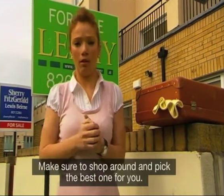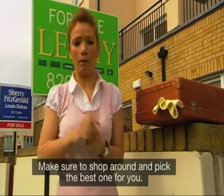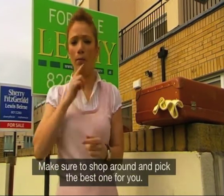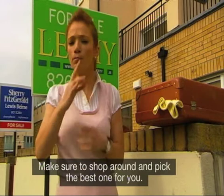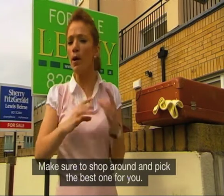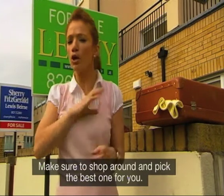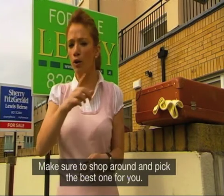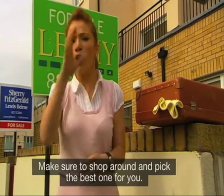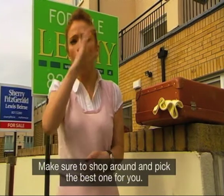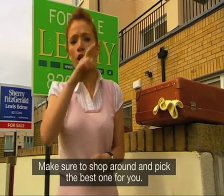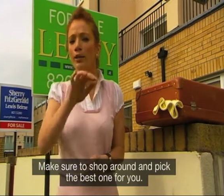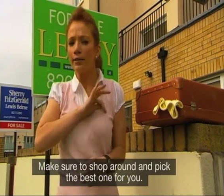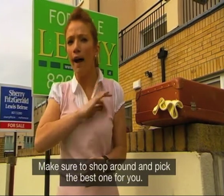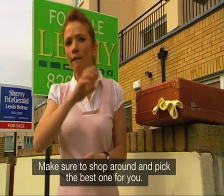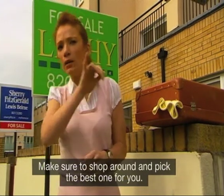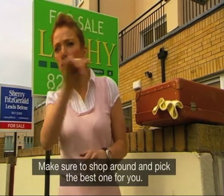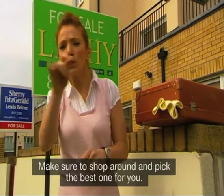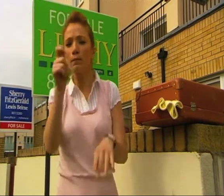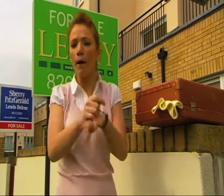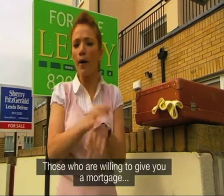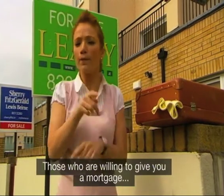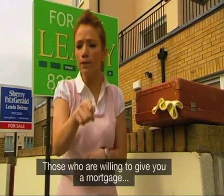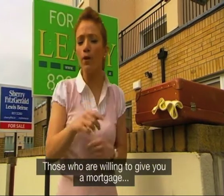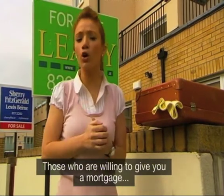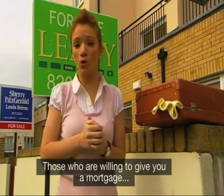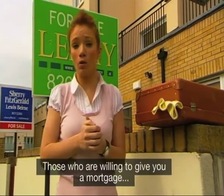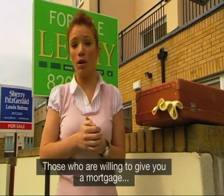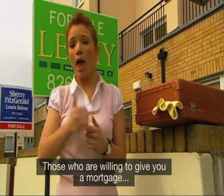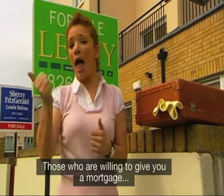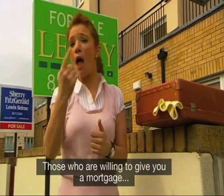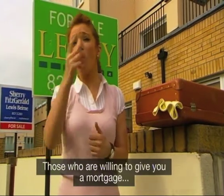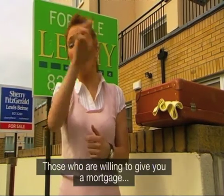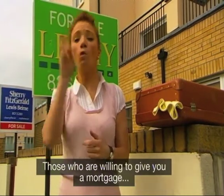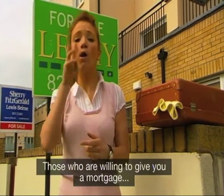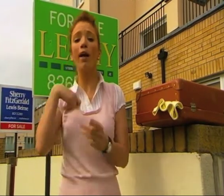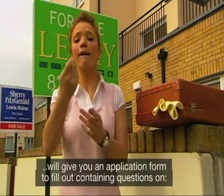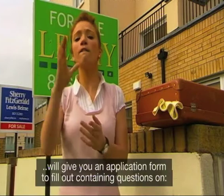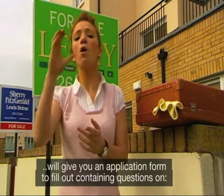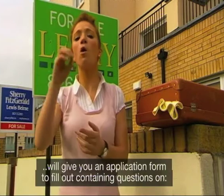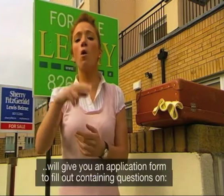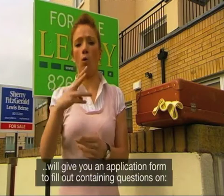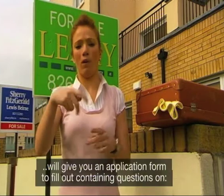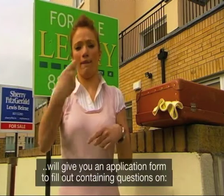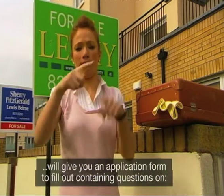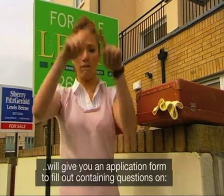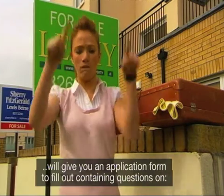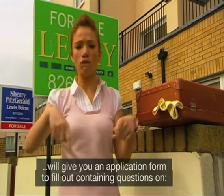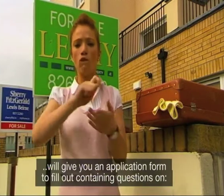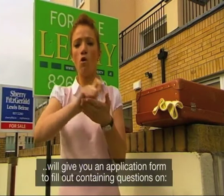shop around and pick the best one for you. Those who are willing to give you a mortgage will give you an application form to fill out, which will